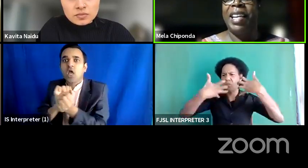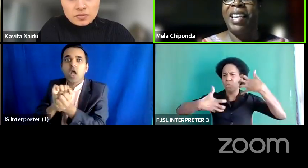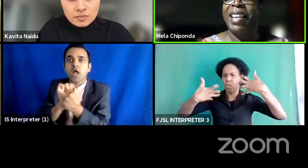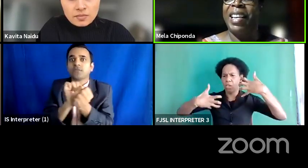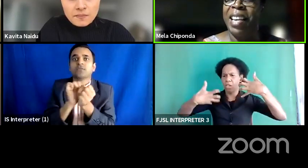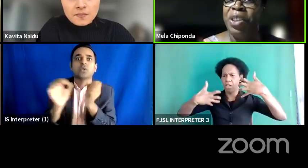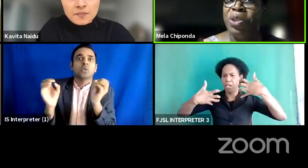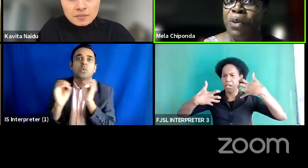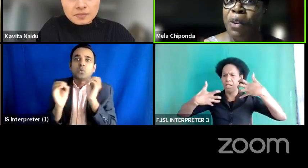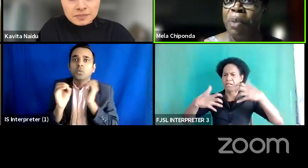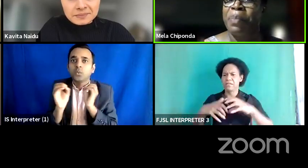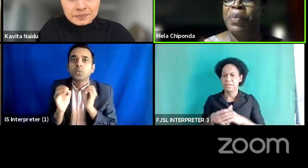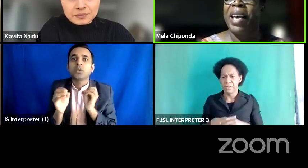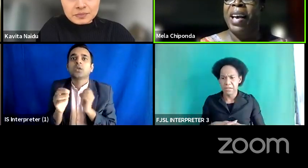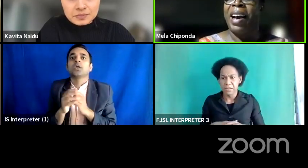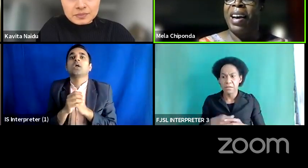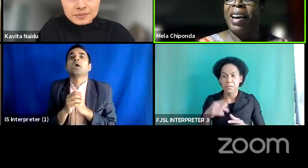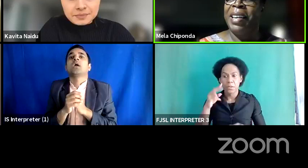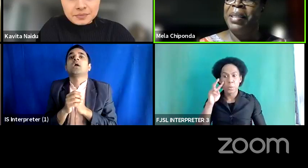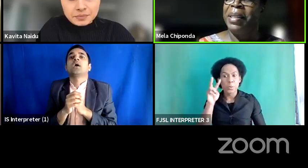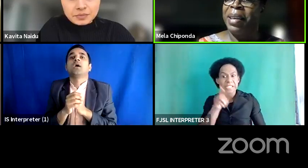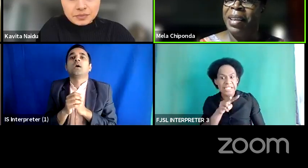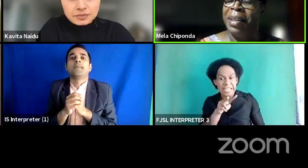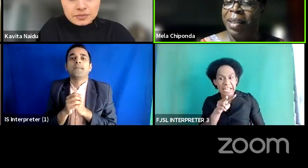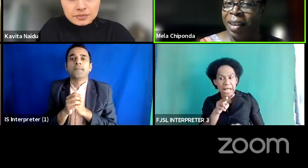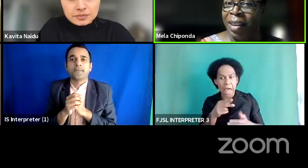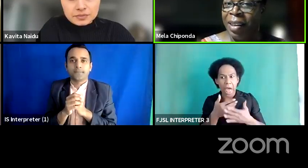mutated, taking in a new form,